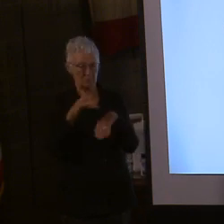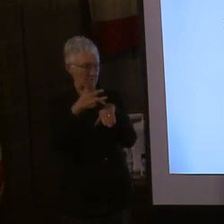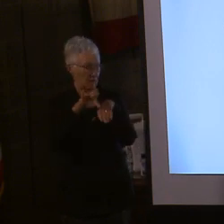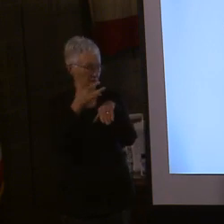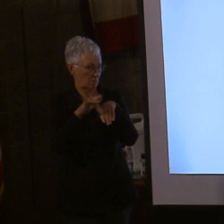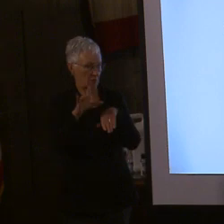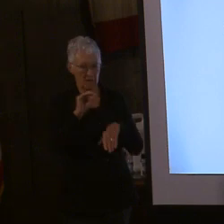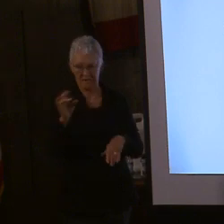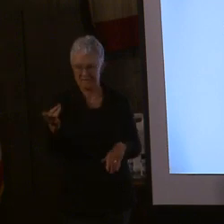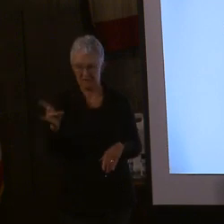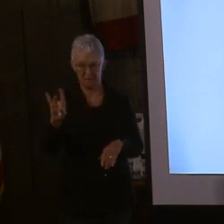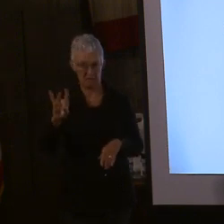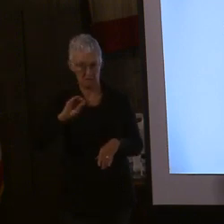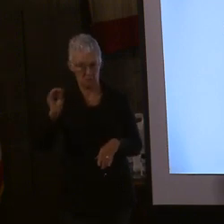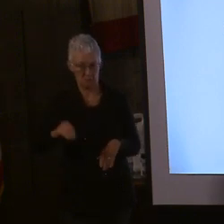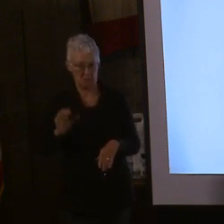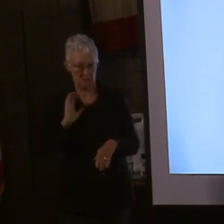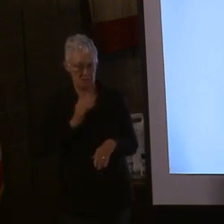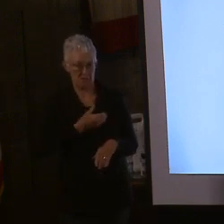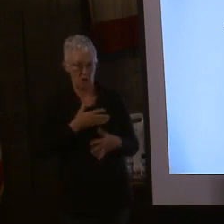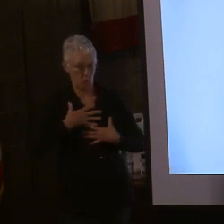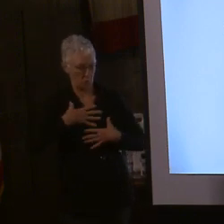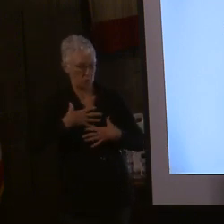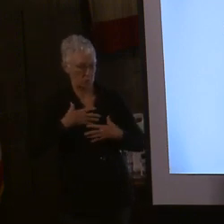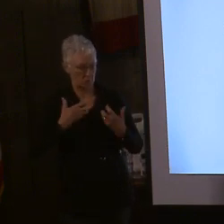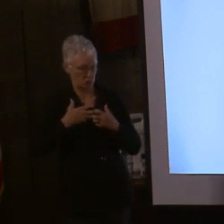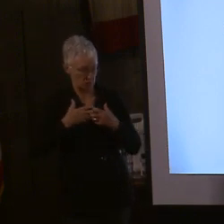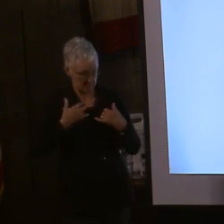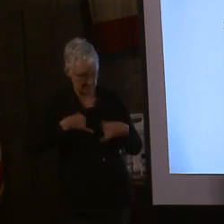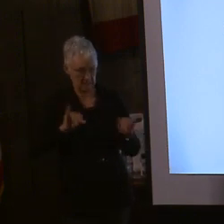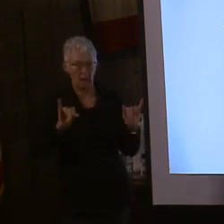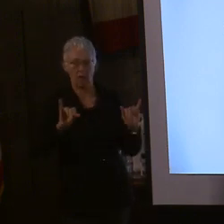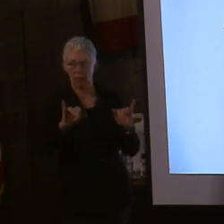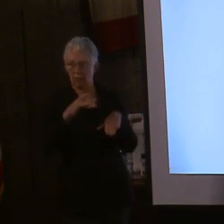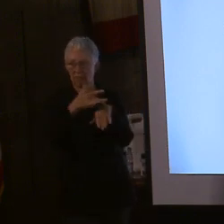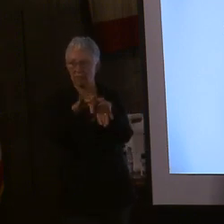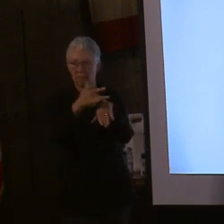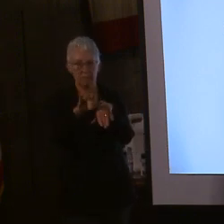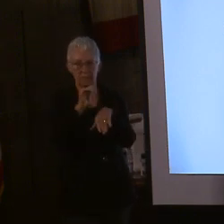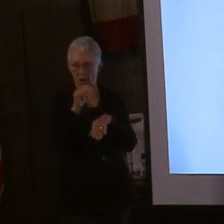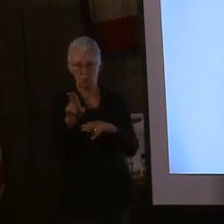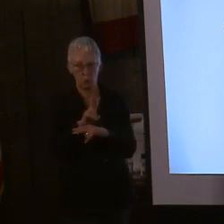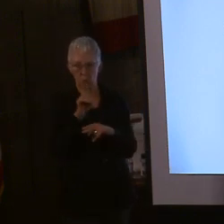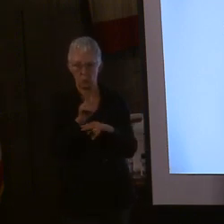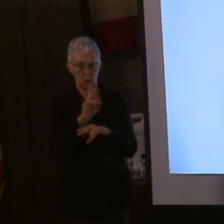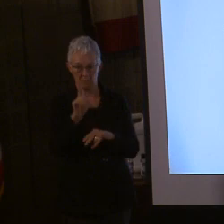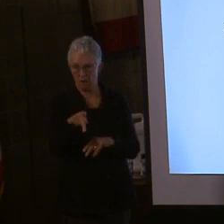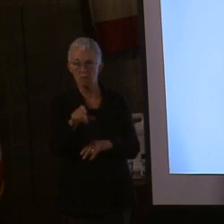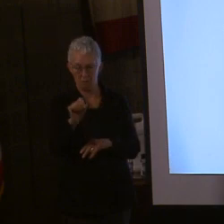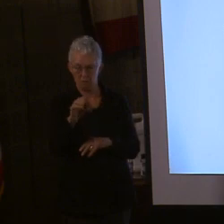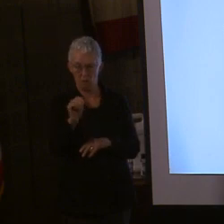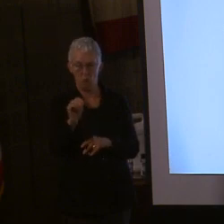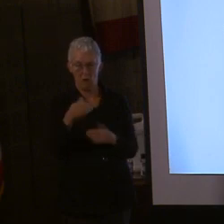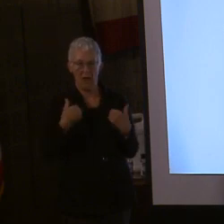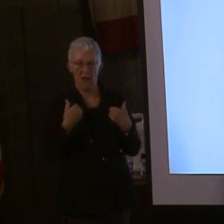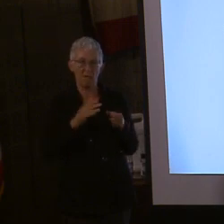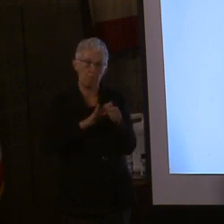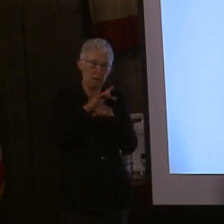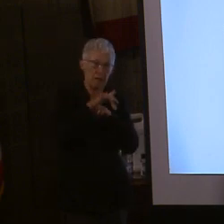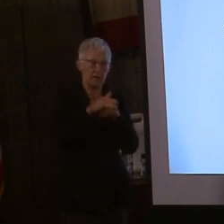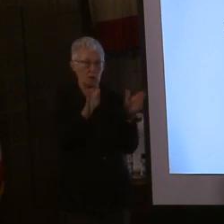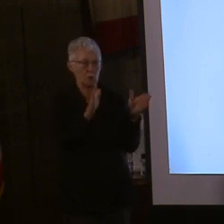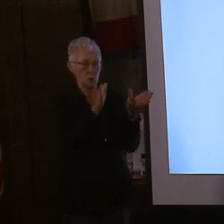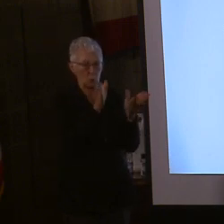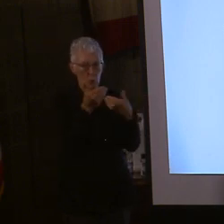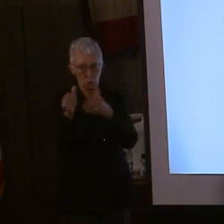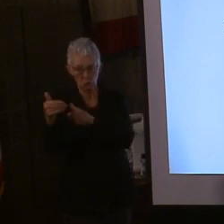want to continue to make sure we have that hospital capacity available for people who need it when they need it. So please remember that. The reason you're wearing